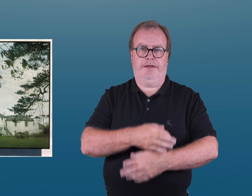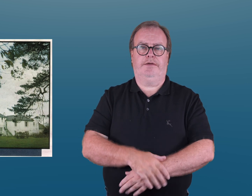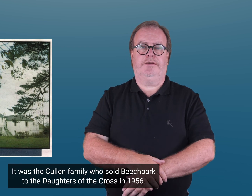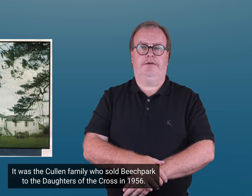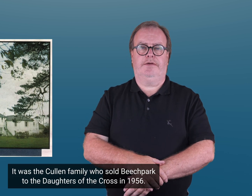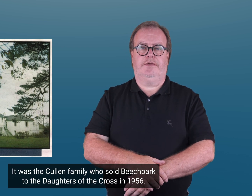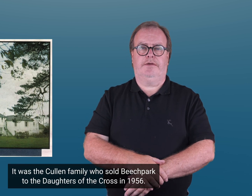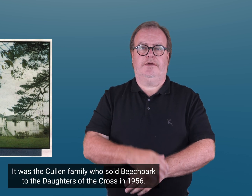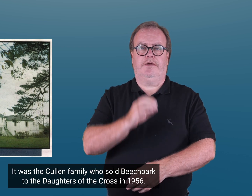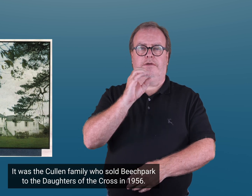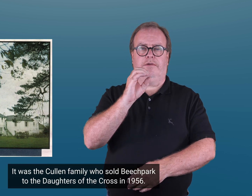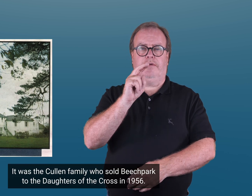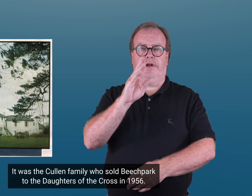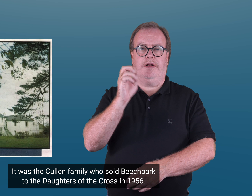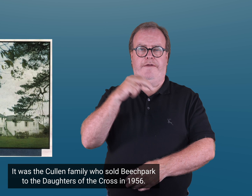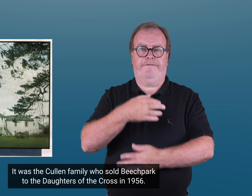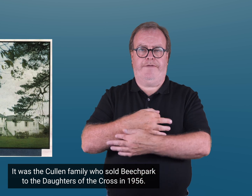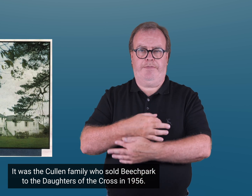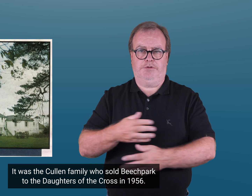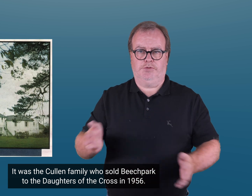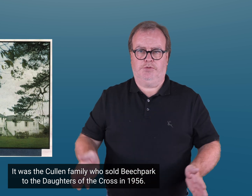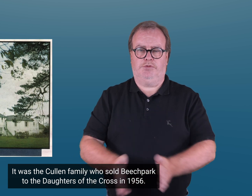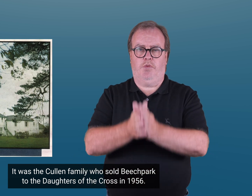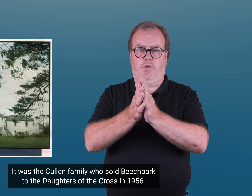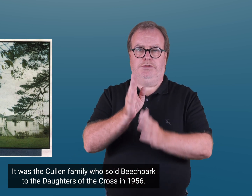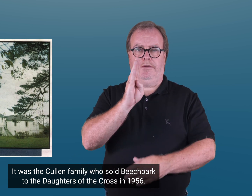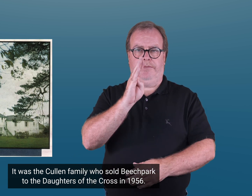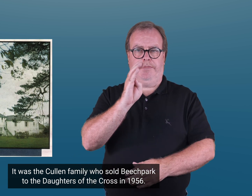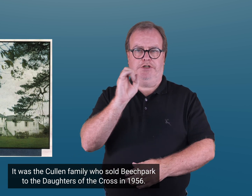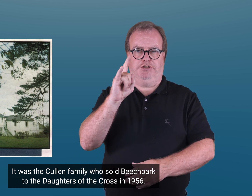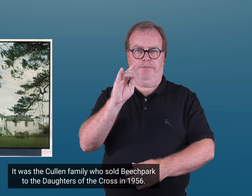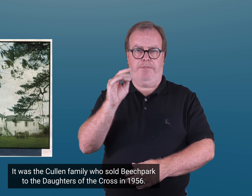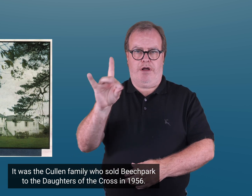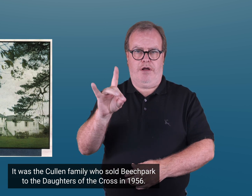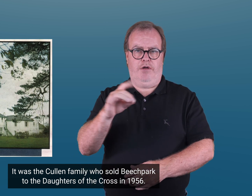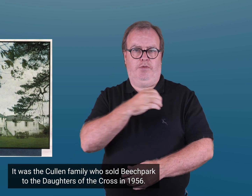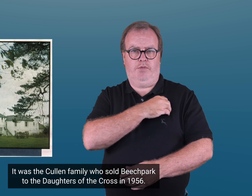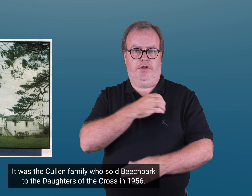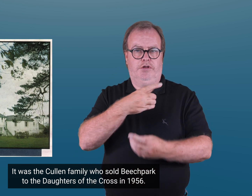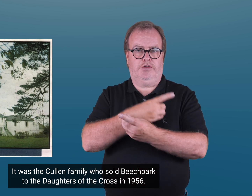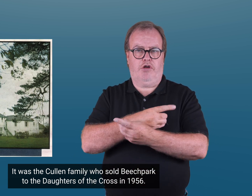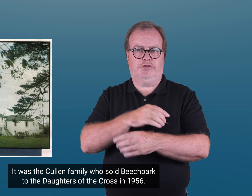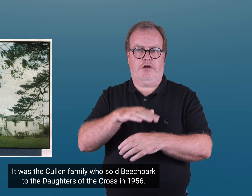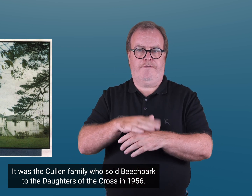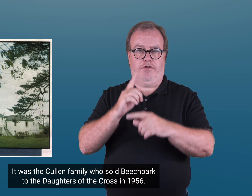It was the Cullen family who sold Beechpark to the Daughters of the Cross in 1956.